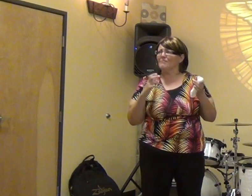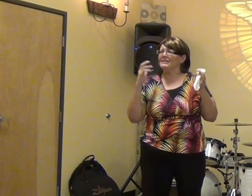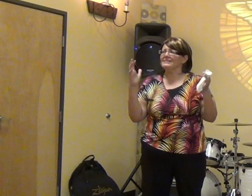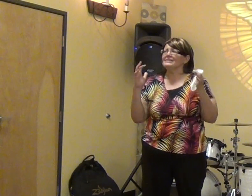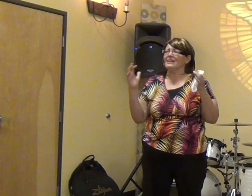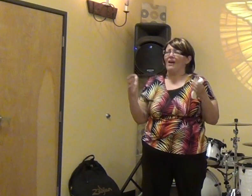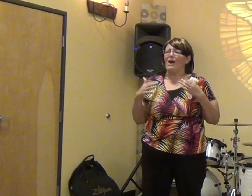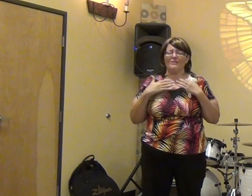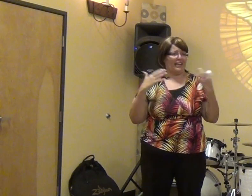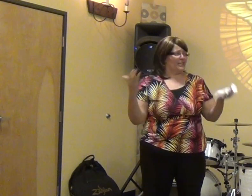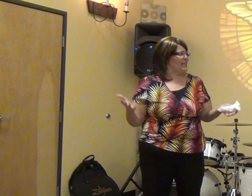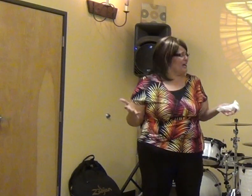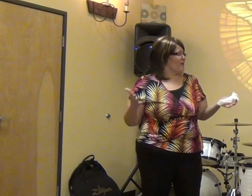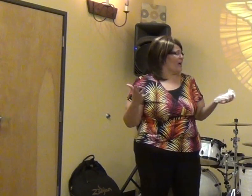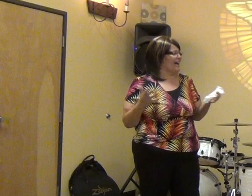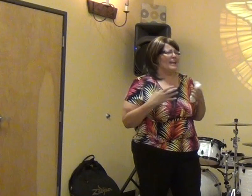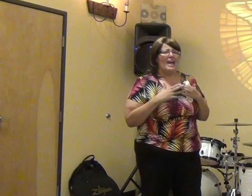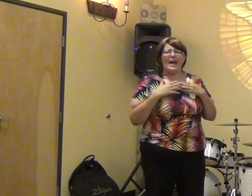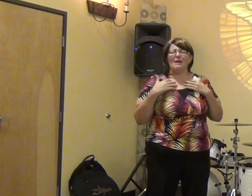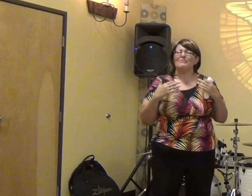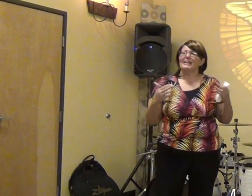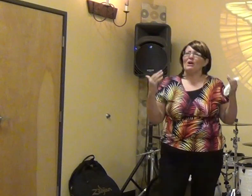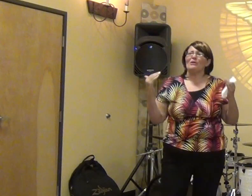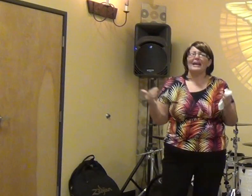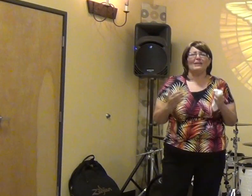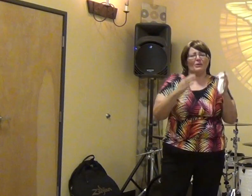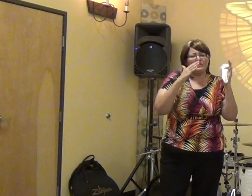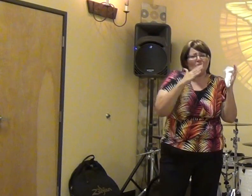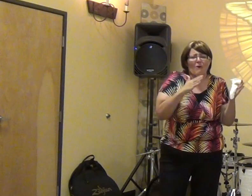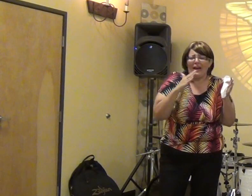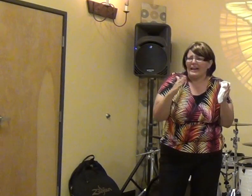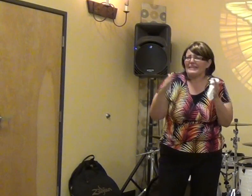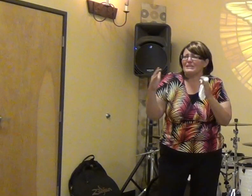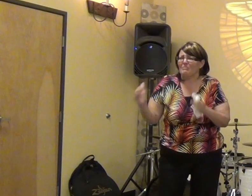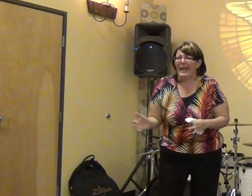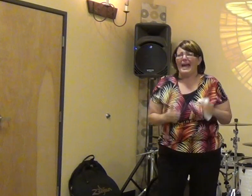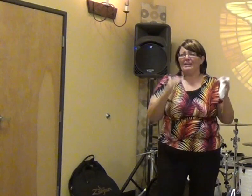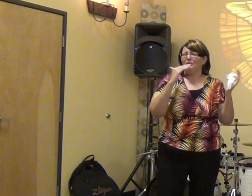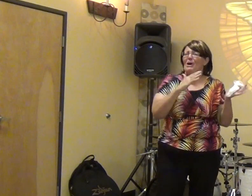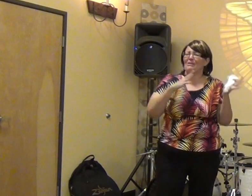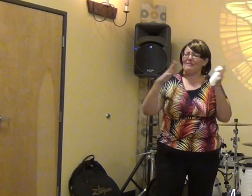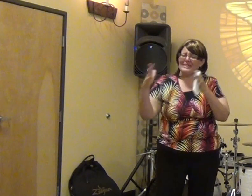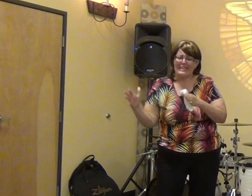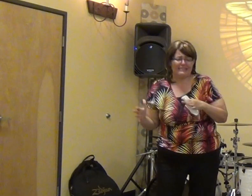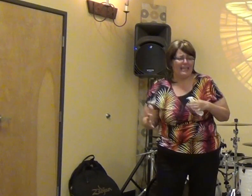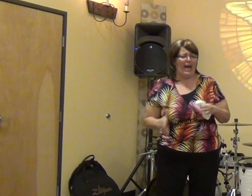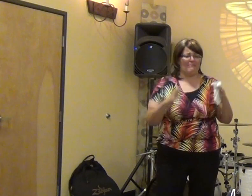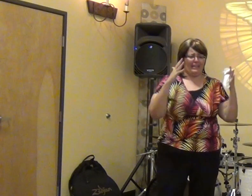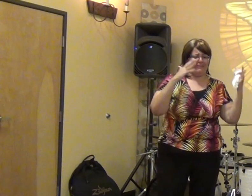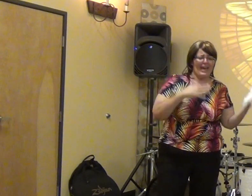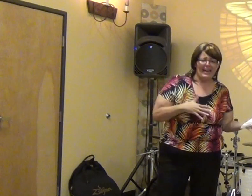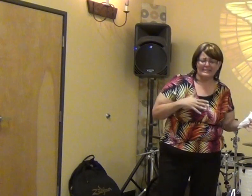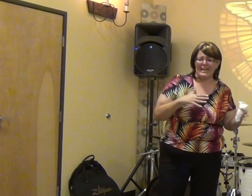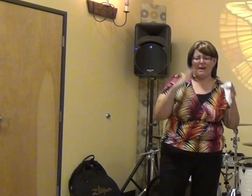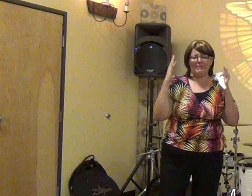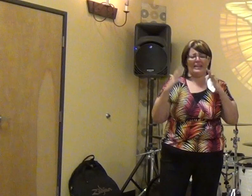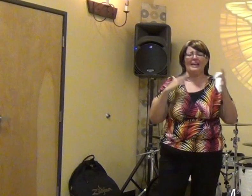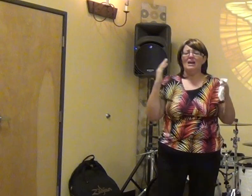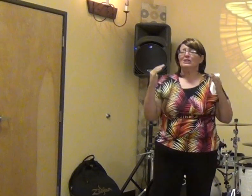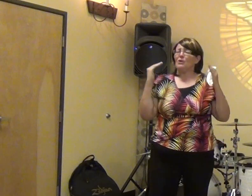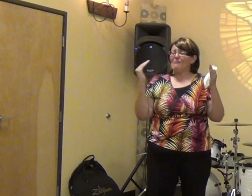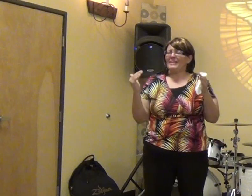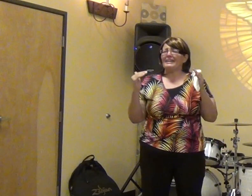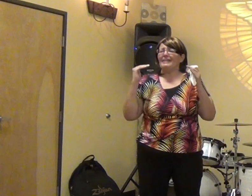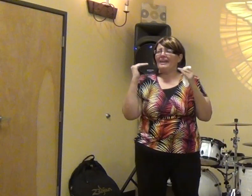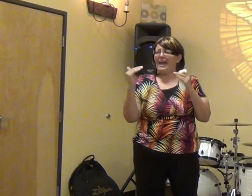did you get a car? And I mean, this has gone on for like a year, right? And I'm thinking, okay, Lord, you know I got this plan, and you know that this has to happen, and that has to happen.